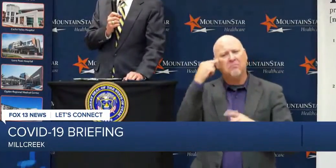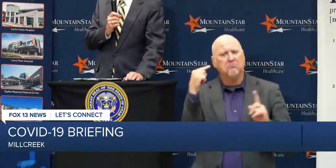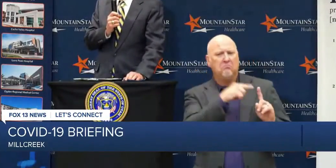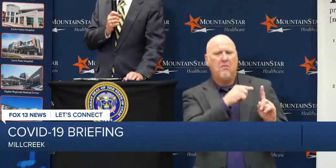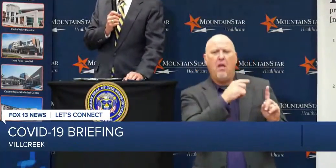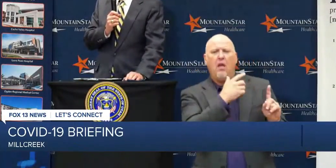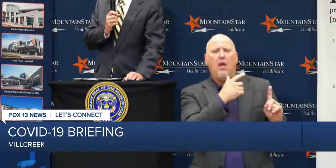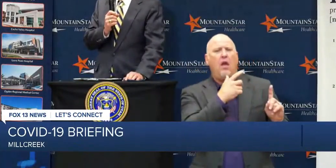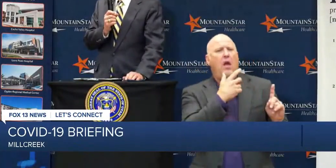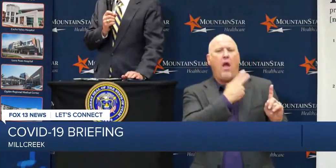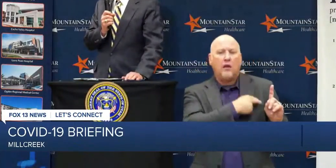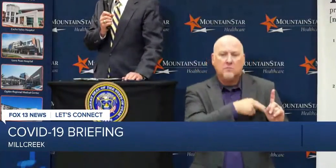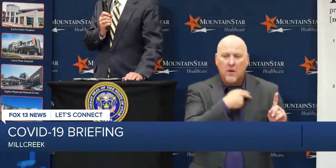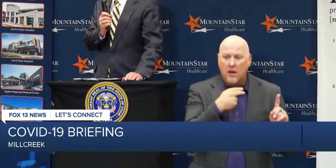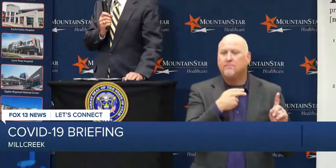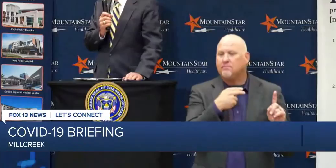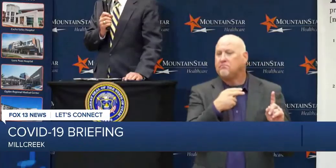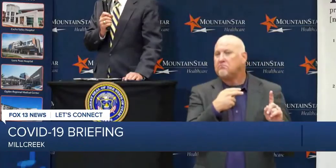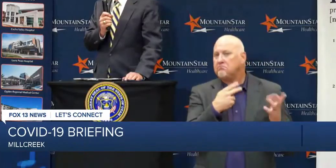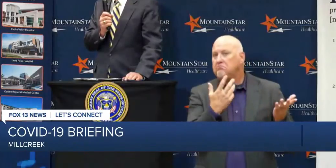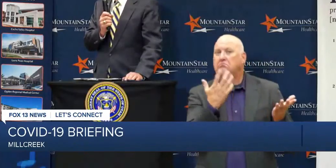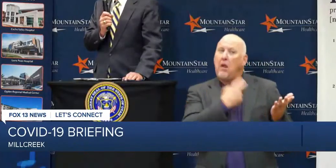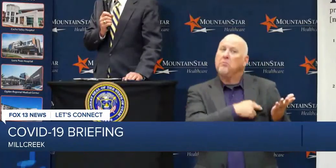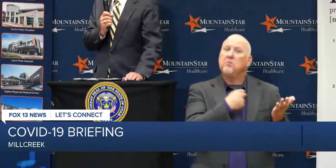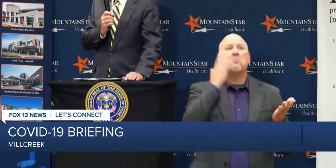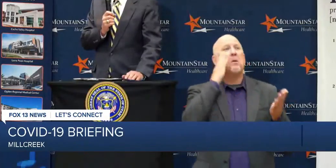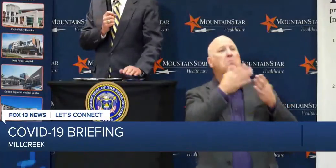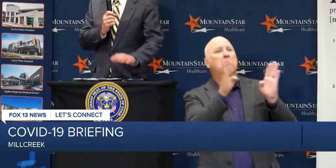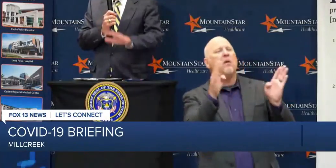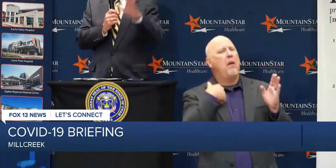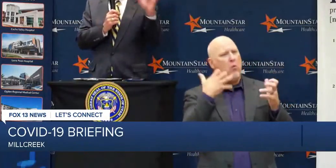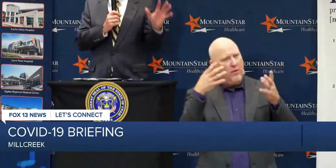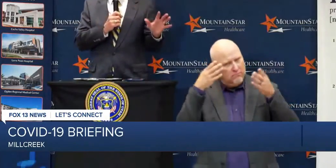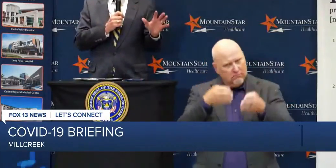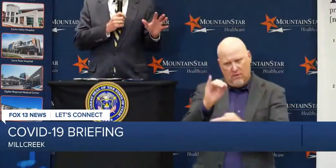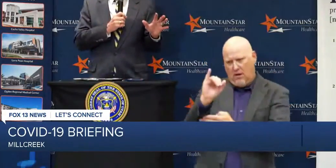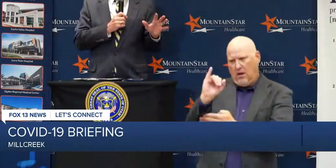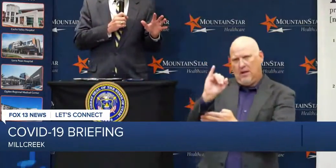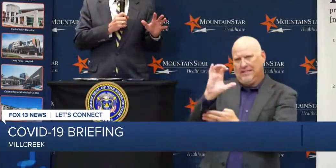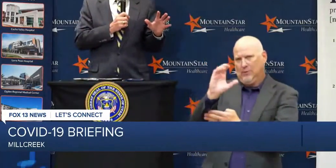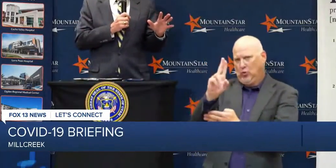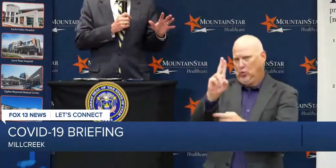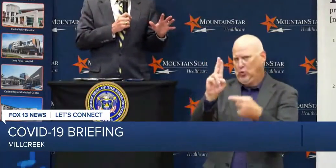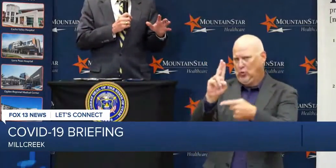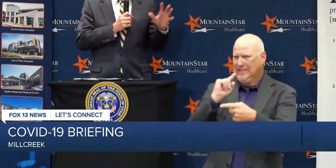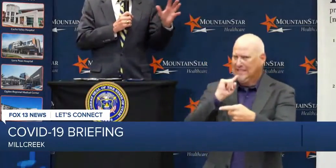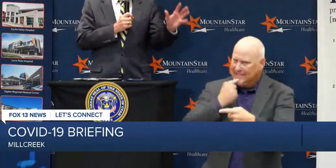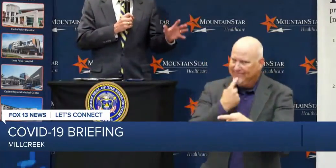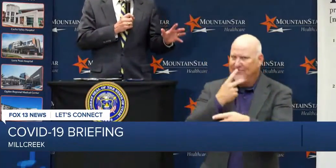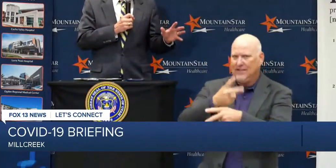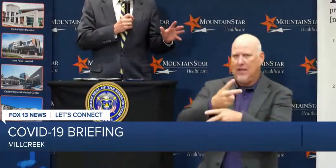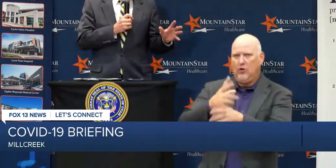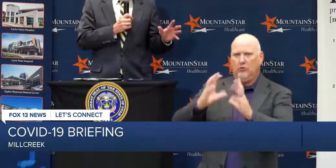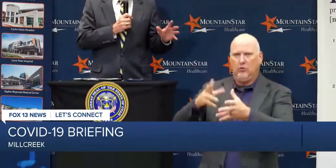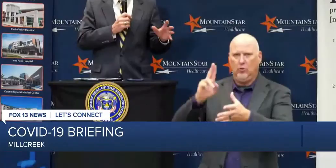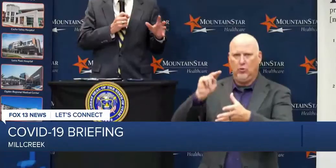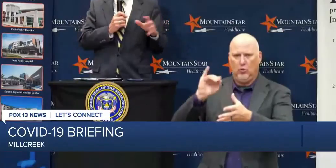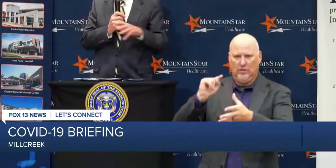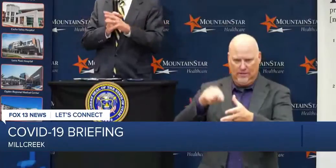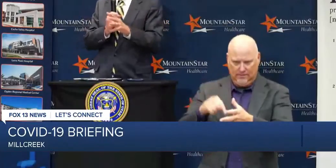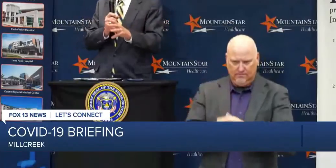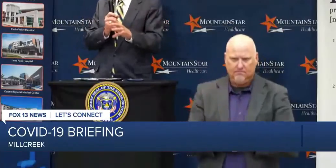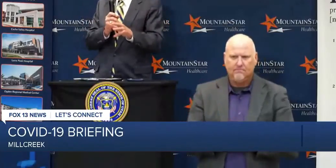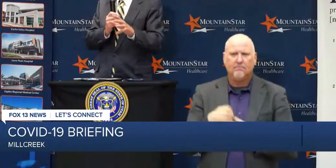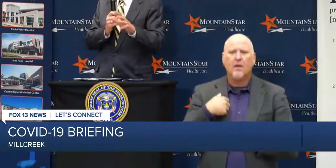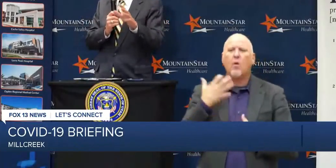unit beds, as water in a drought. They're there for everyone in the state of Utah and even